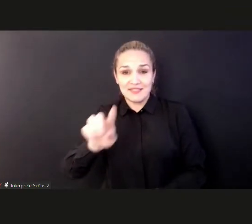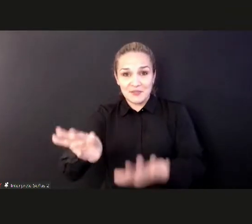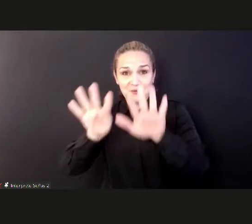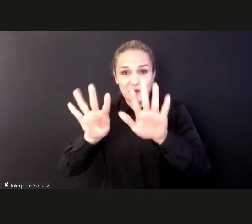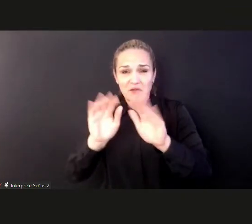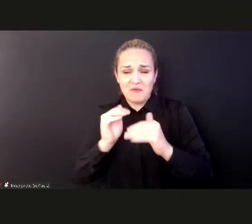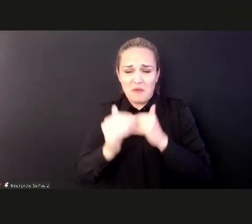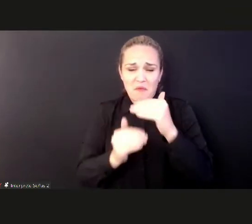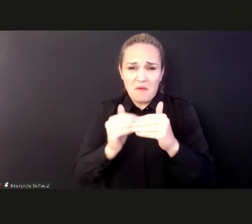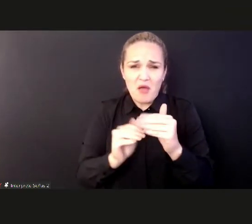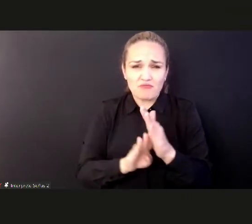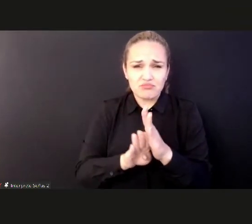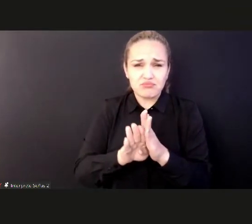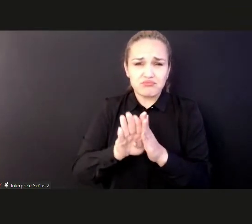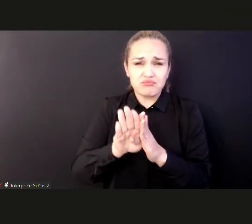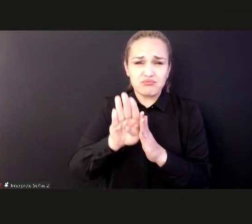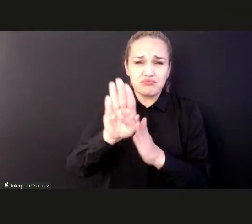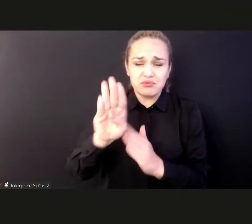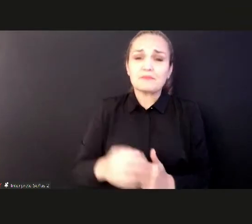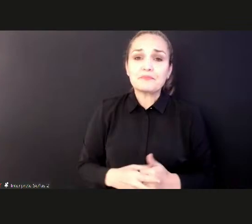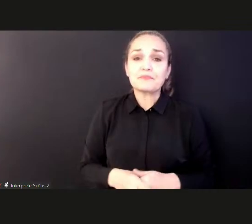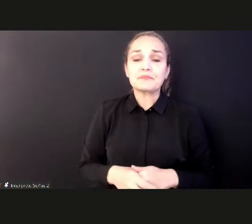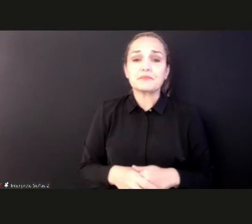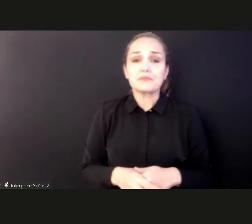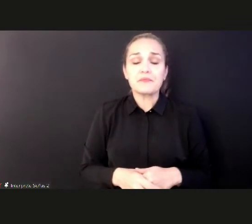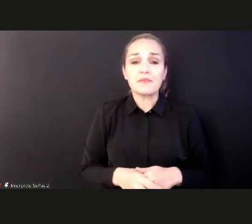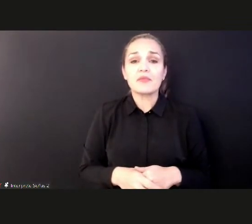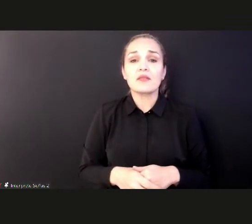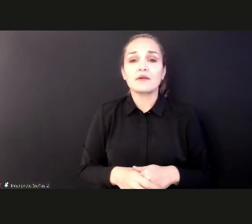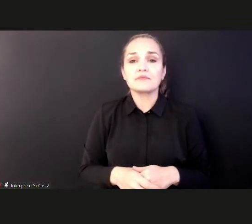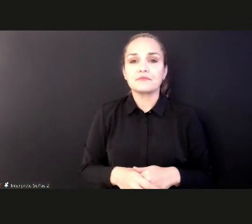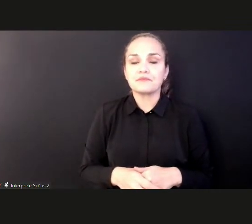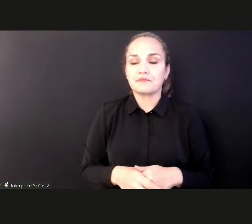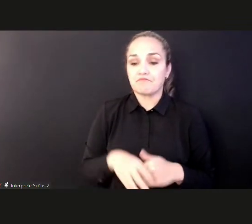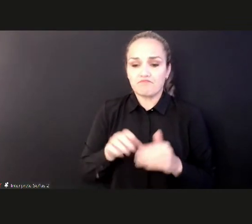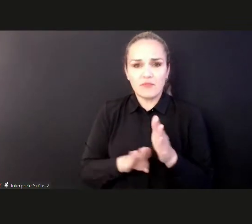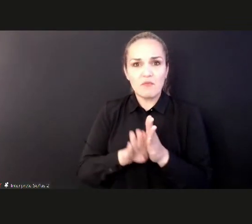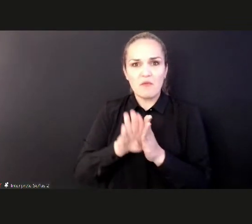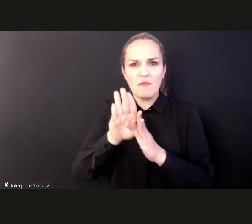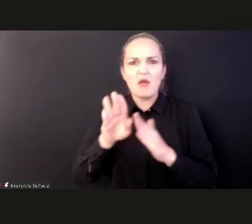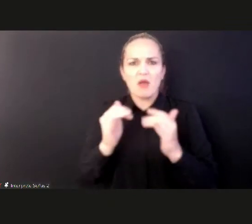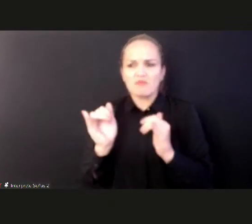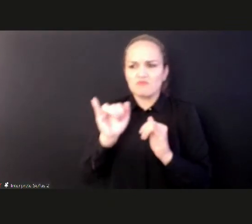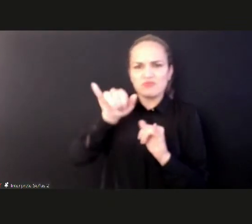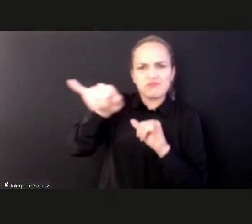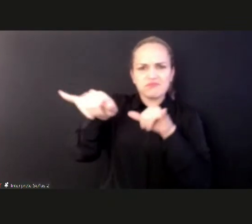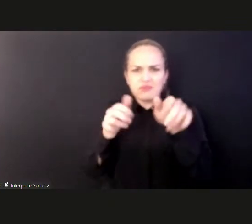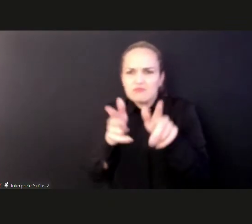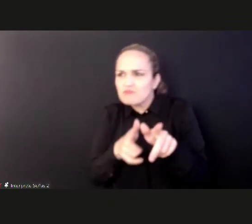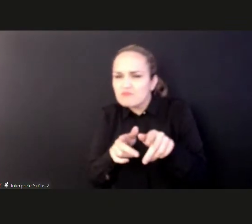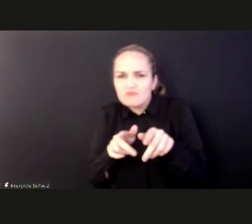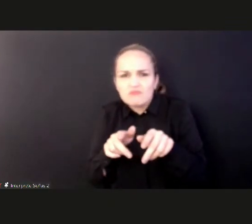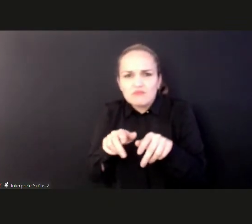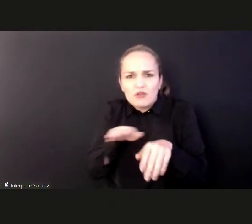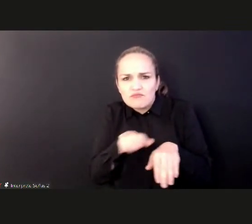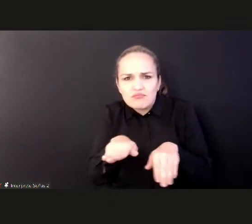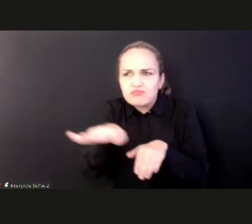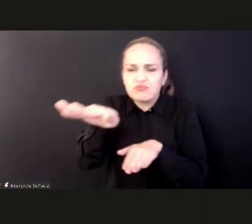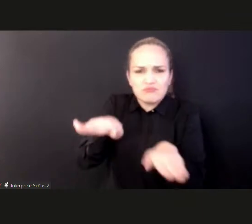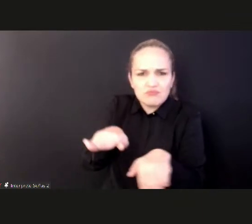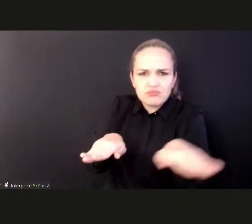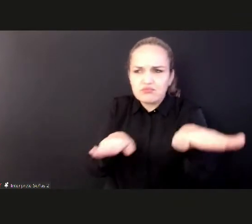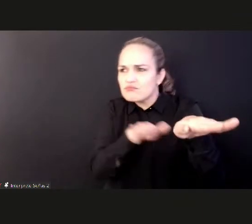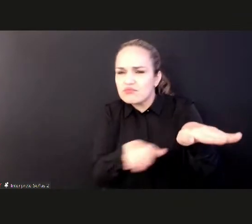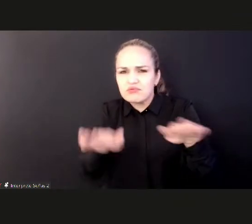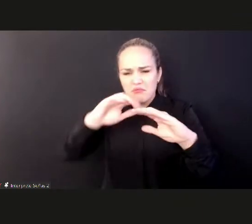mobility, the travel and tourism sector suffered losses of almost $4.5 trillion, with its global contribution